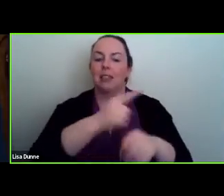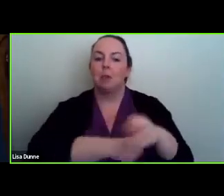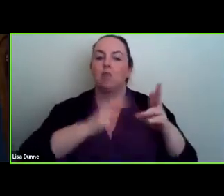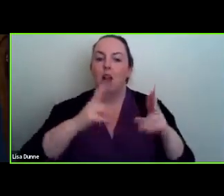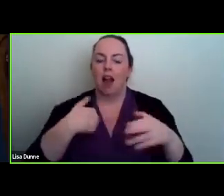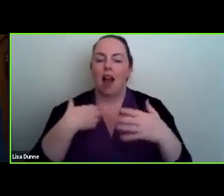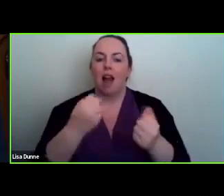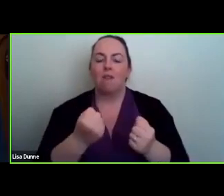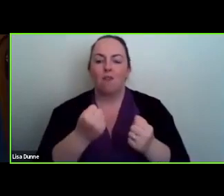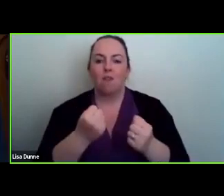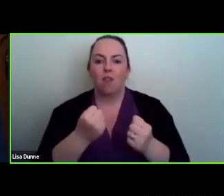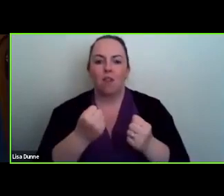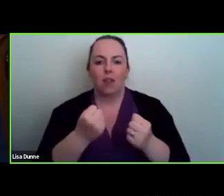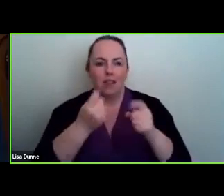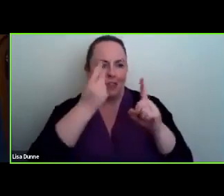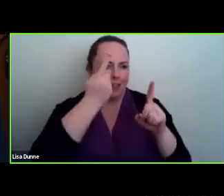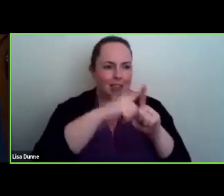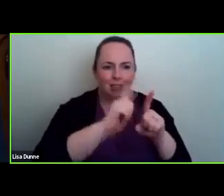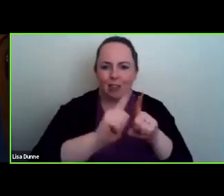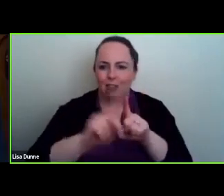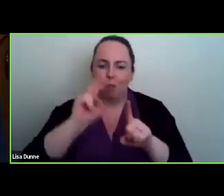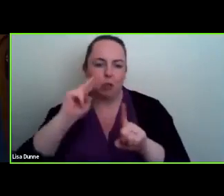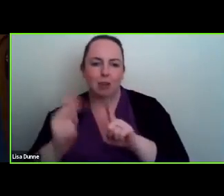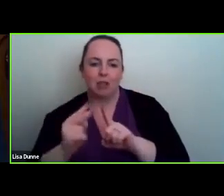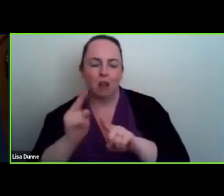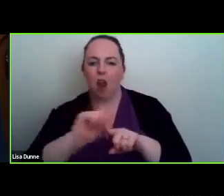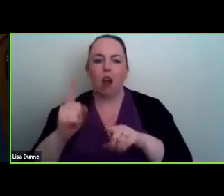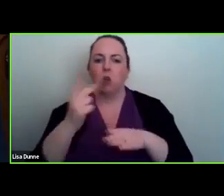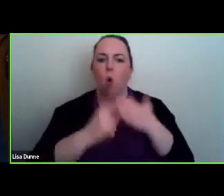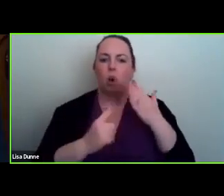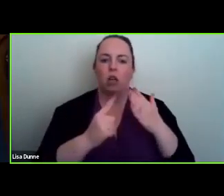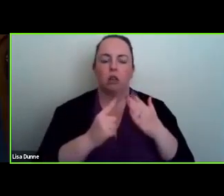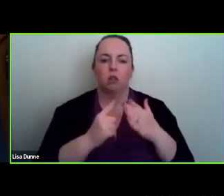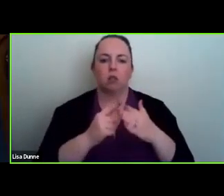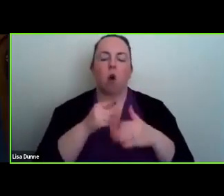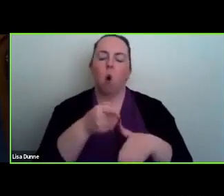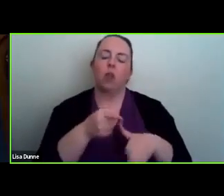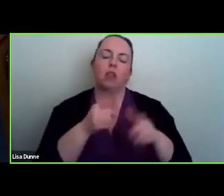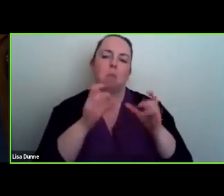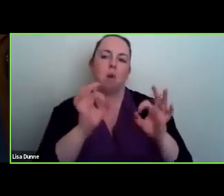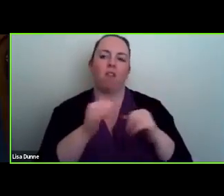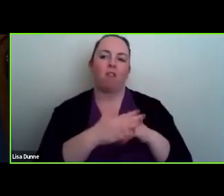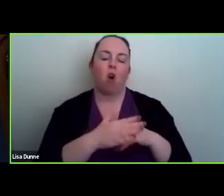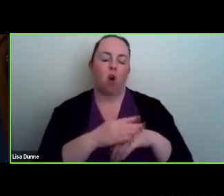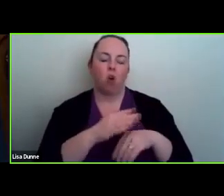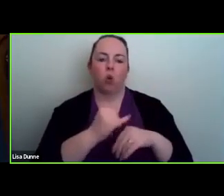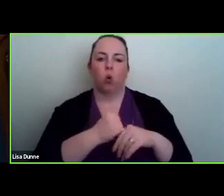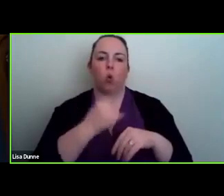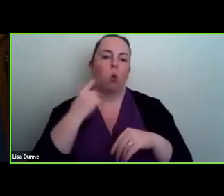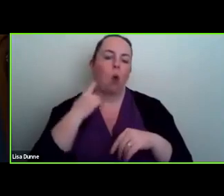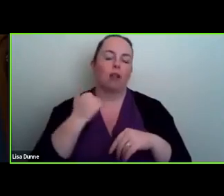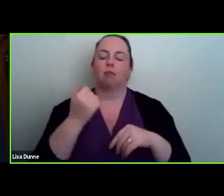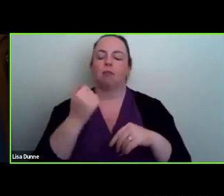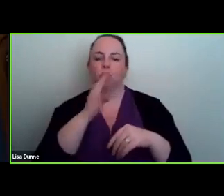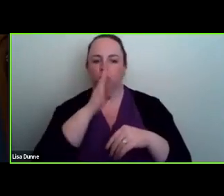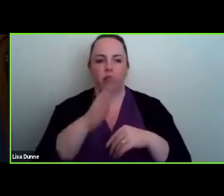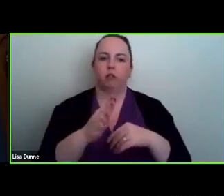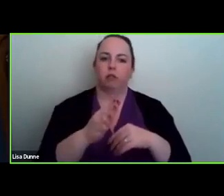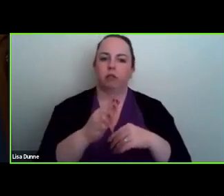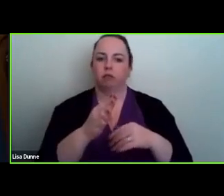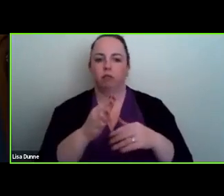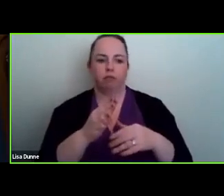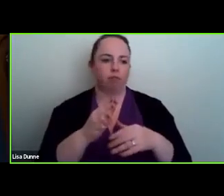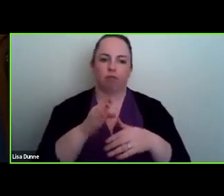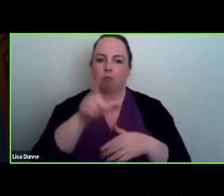intersectional one and not just providing opportunities that are for white, straight, cisgender disabled people. We are a broad, diverse community in